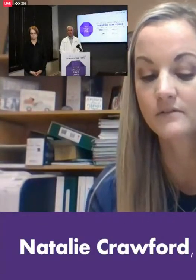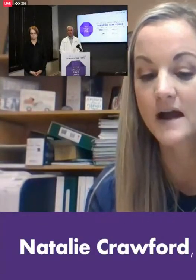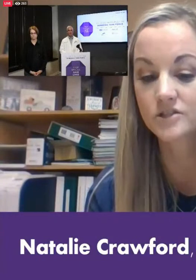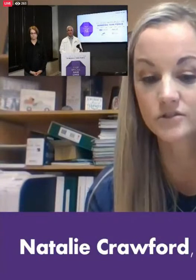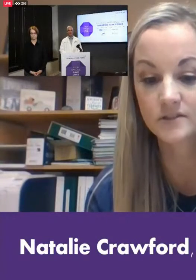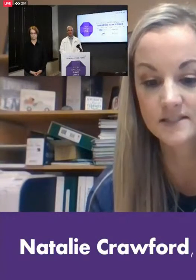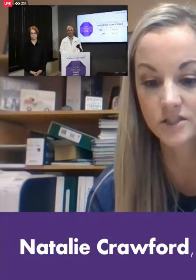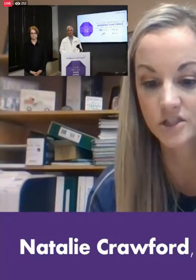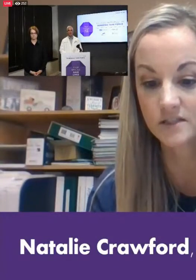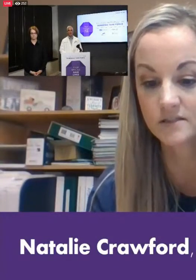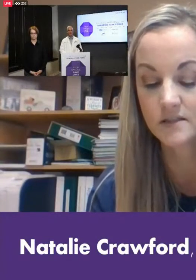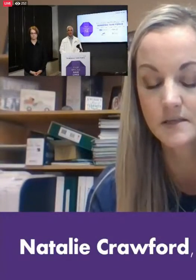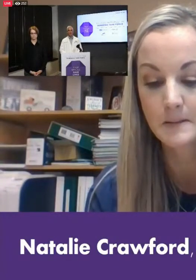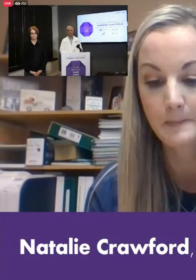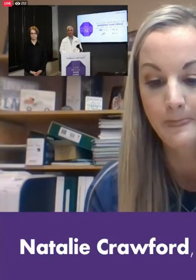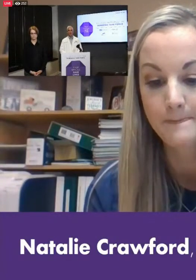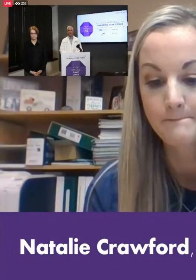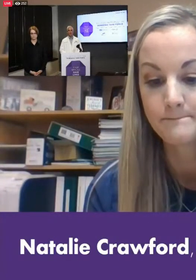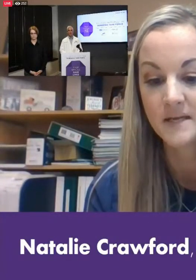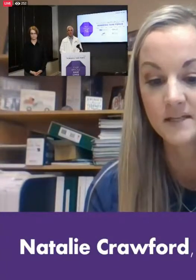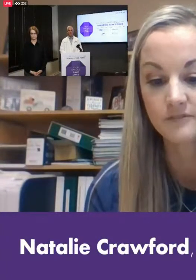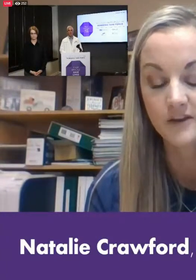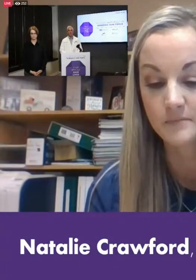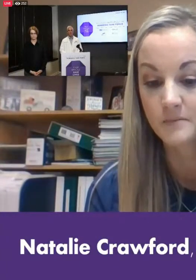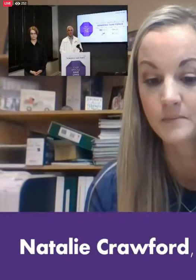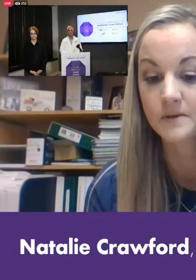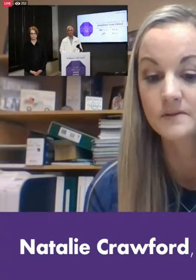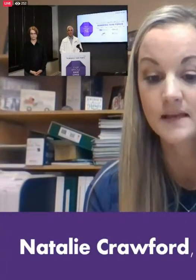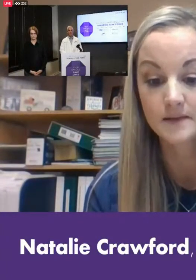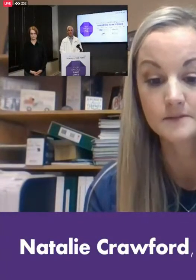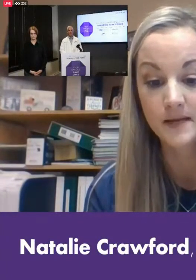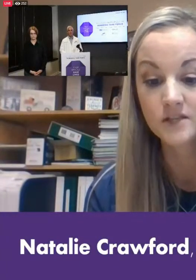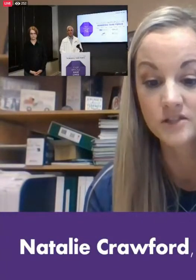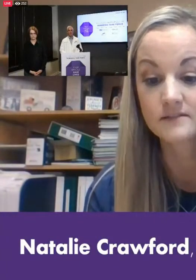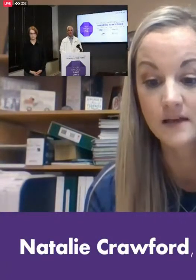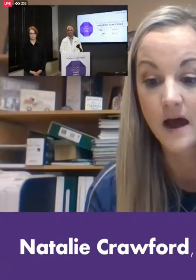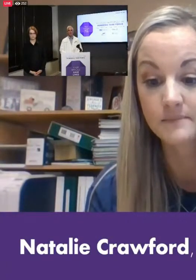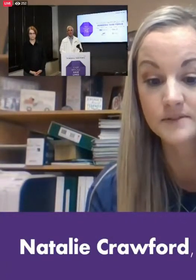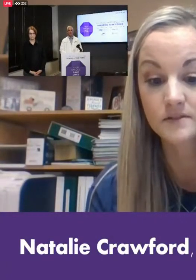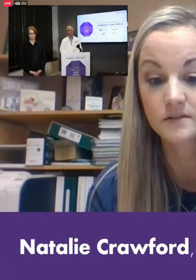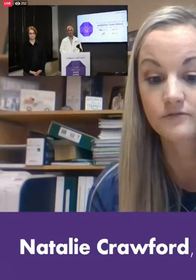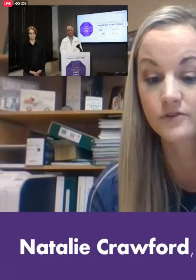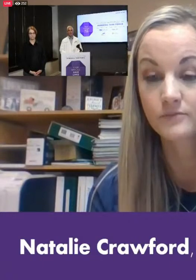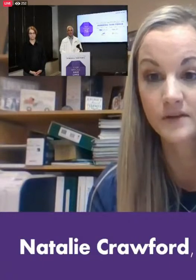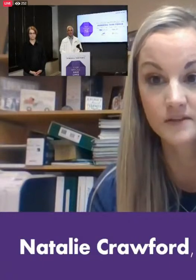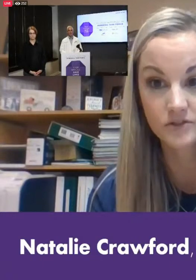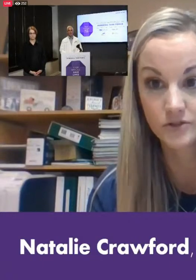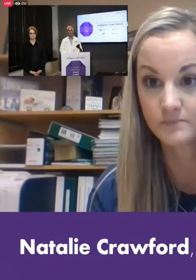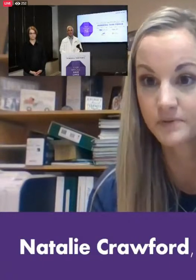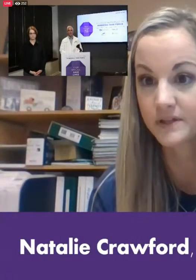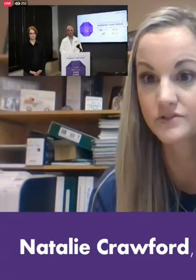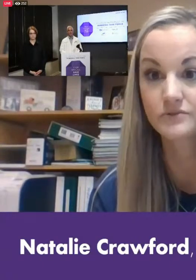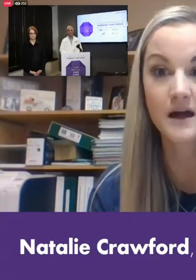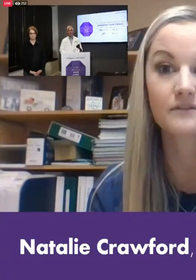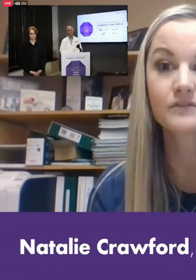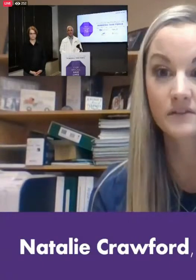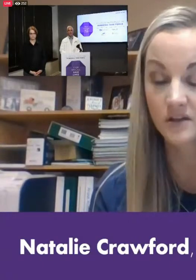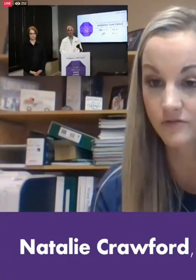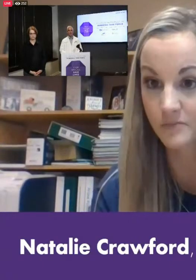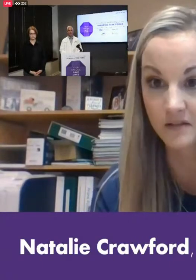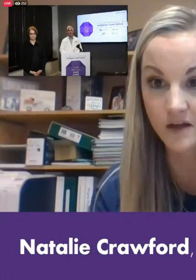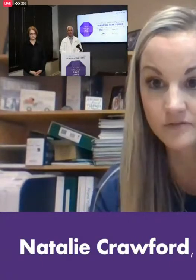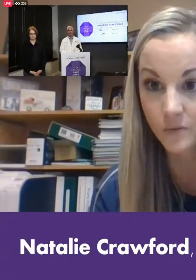to have a rational decision. Many family members and patients opt for the breathing tube. Please